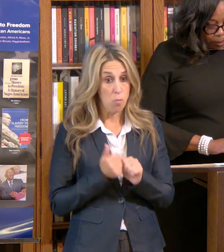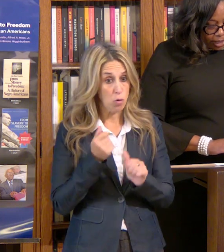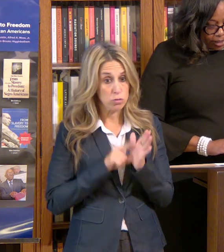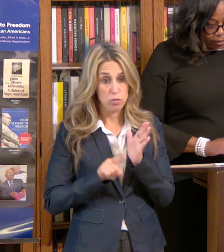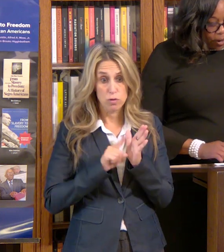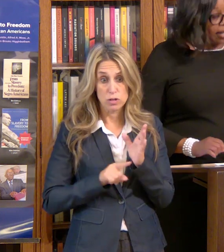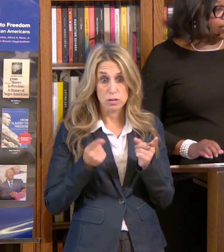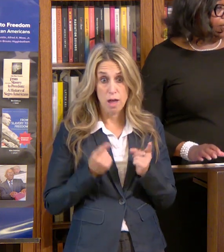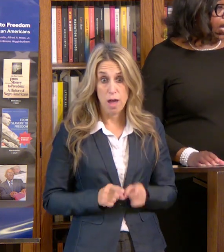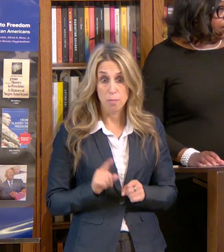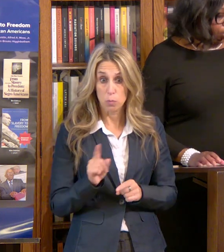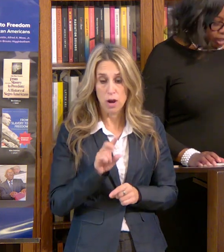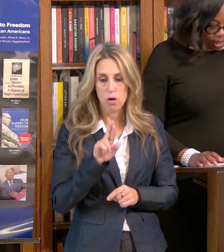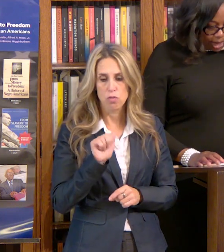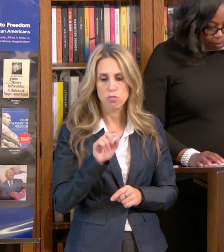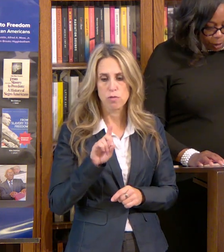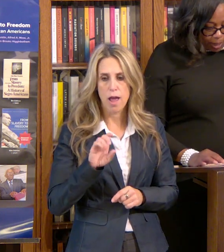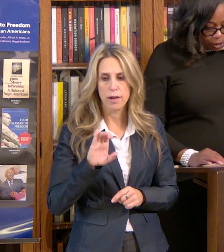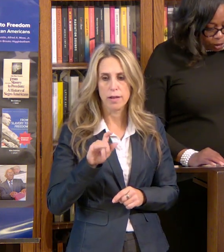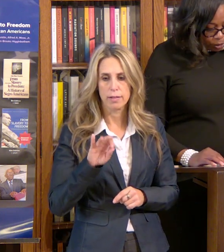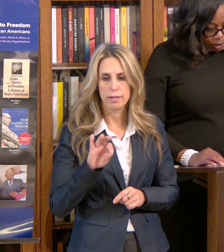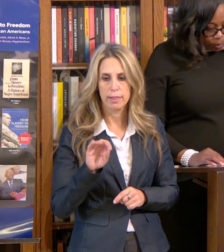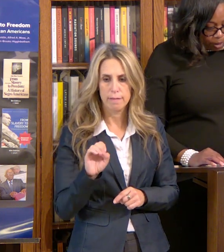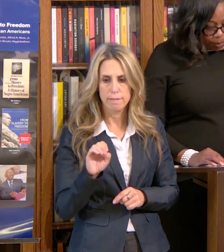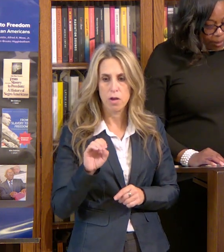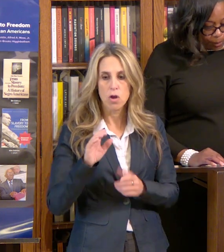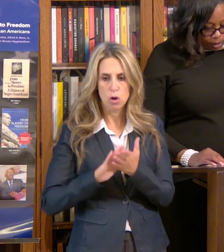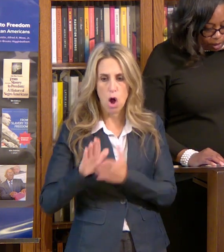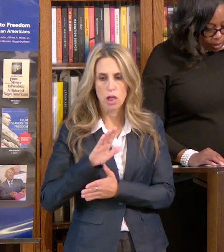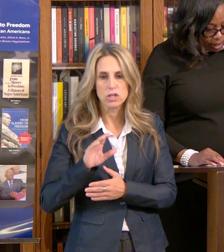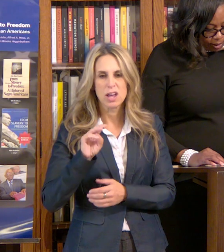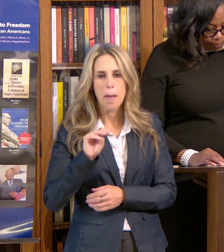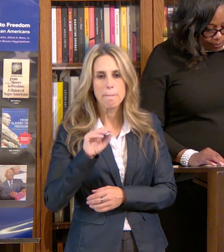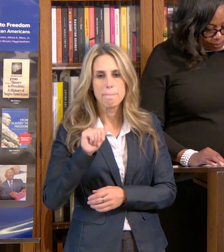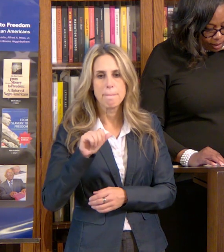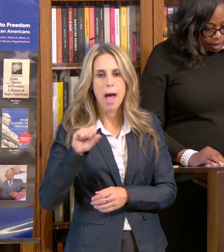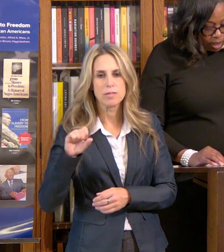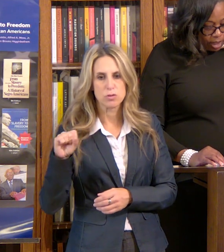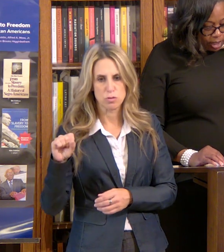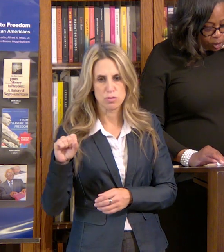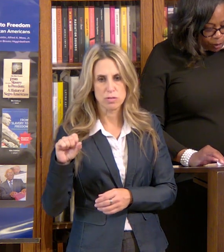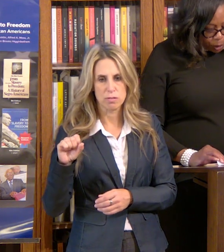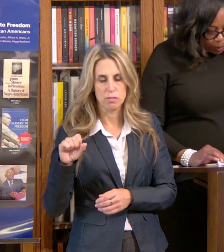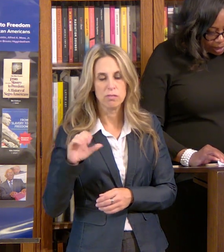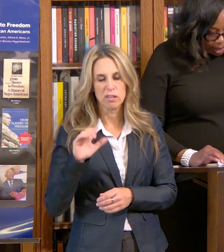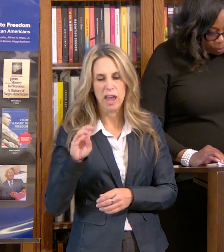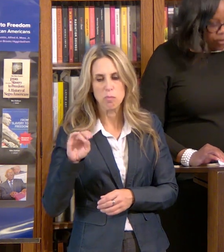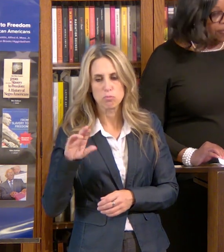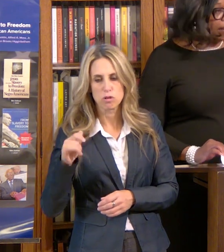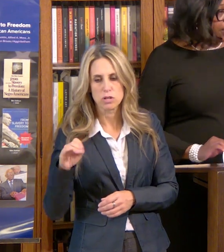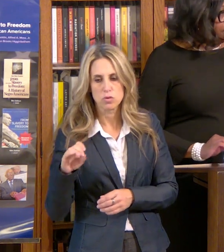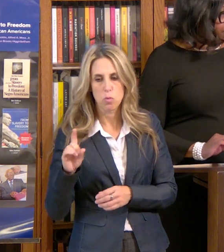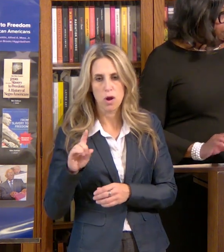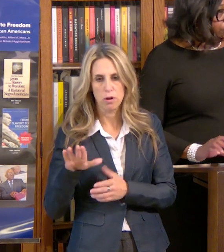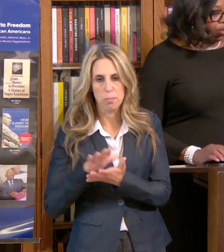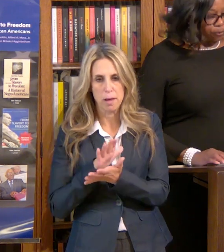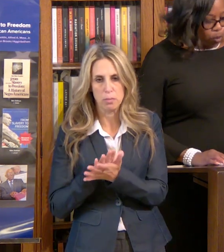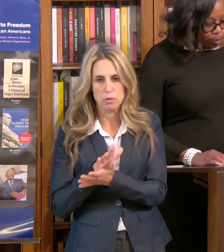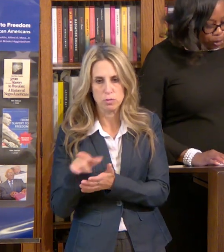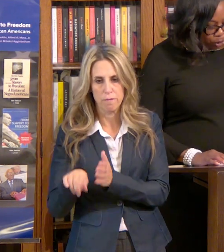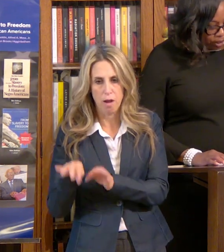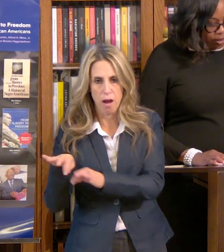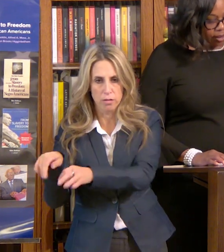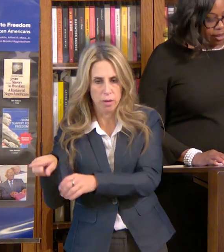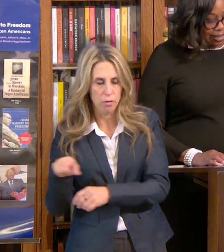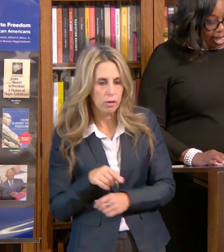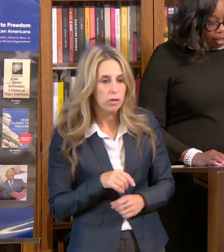research took place at Radcliff College in Cambridge Massachusetts where her papers are located interviews began with family members